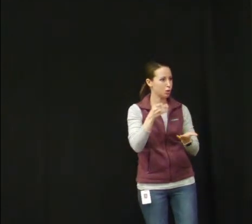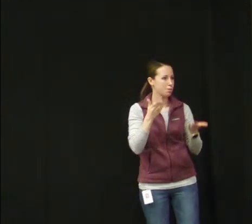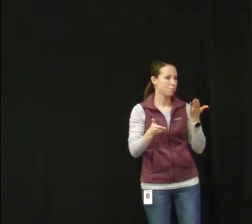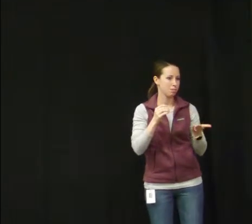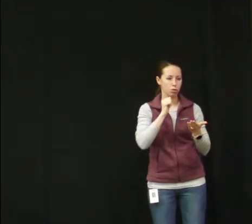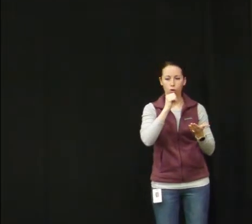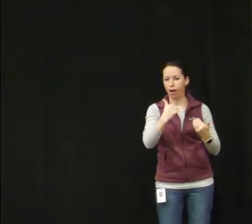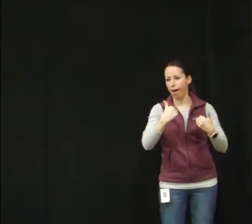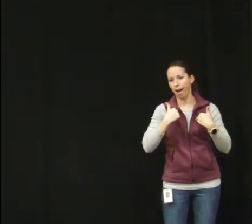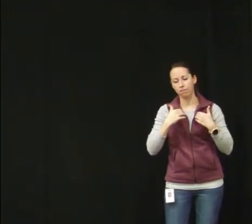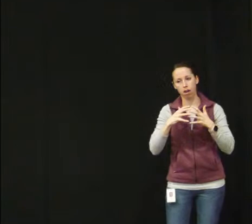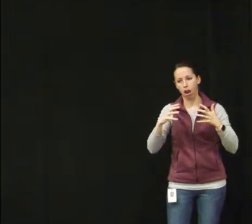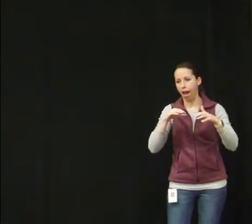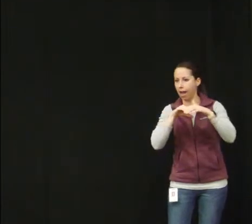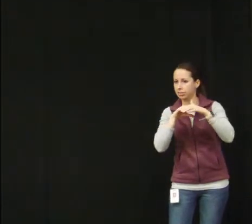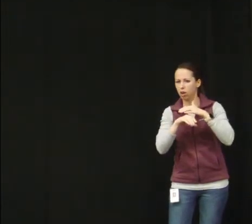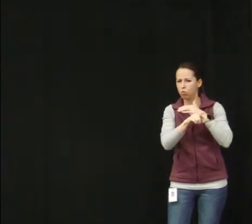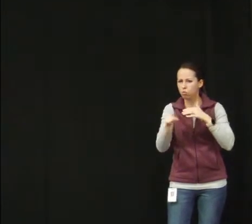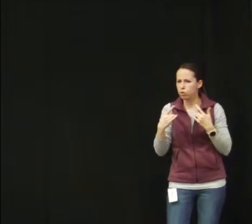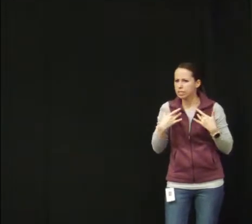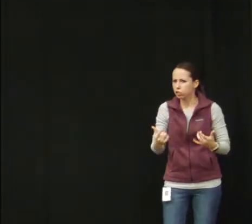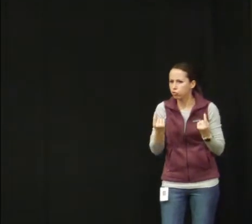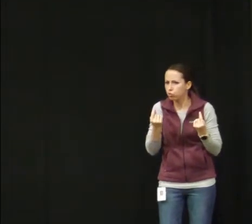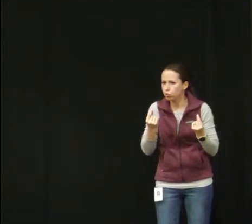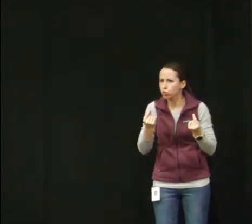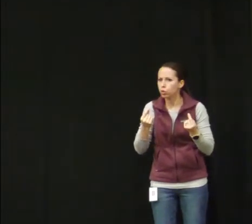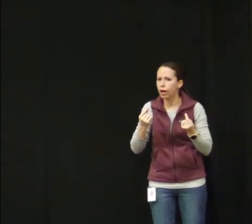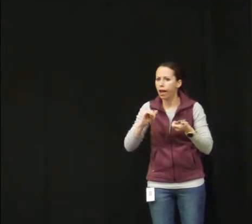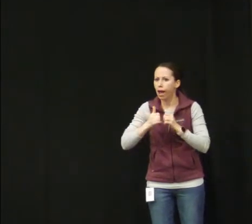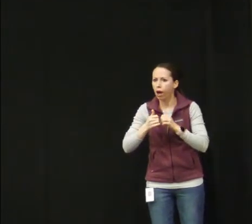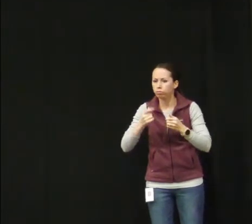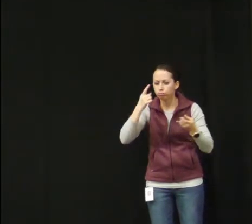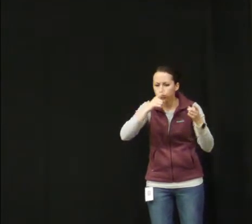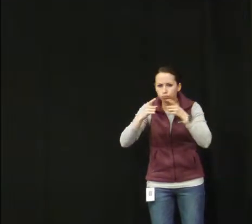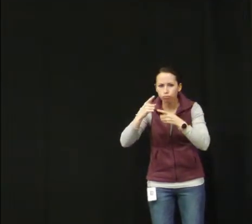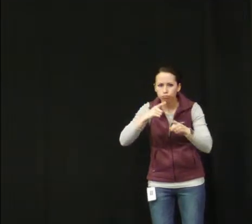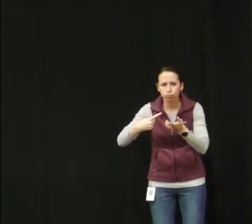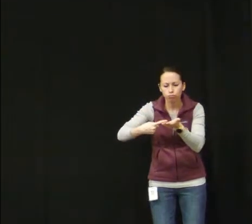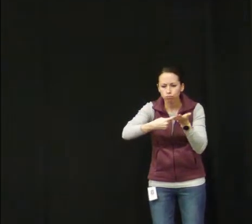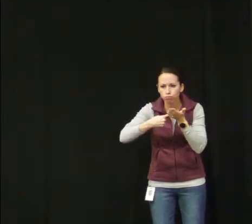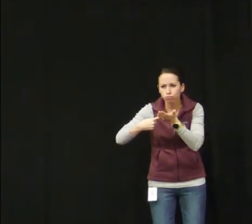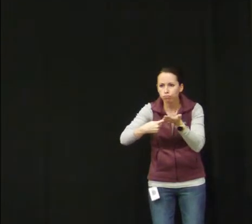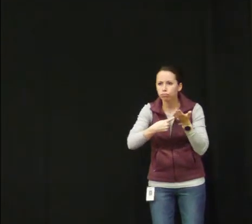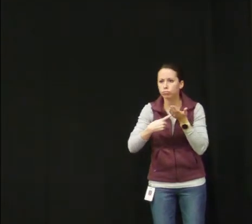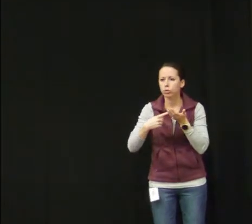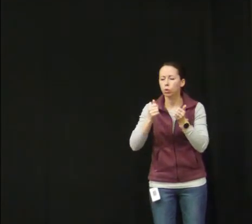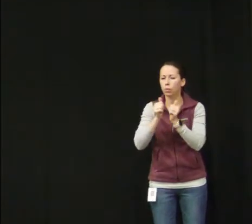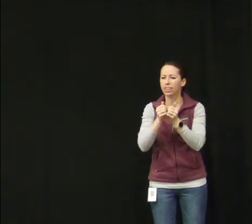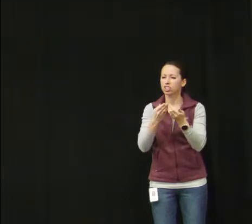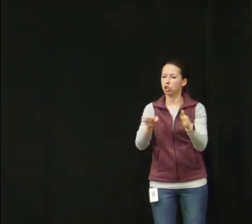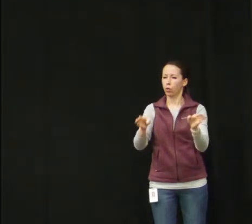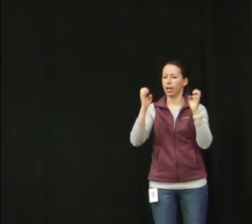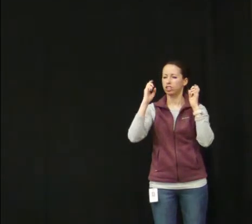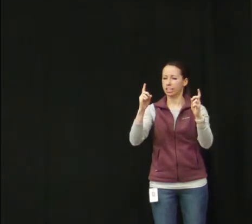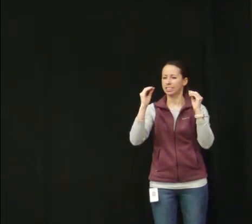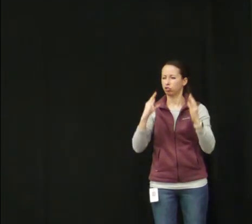have as much access. What do you all do to collaborate with a general education